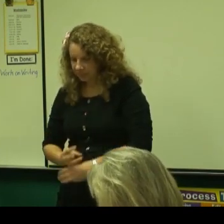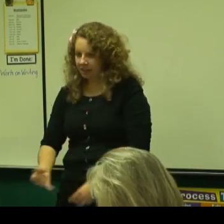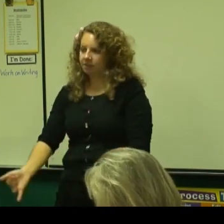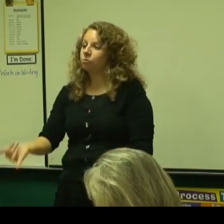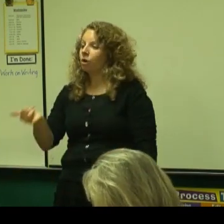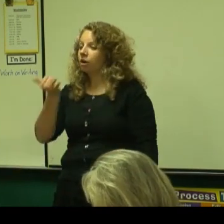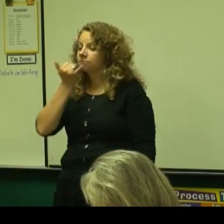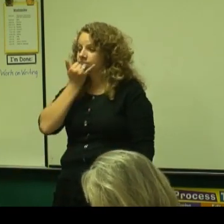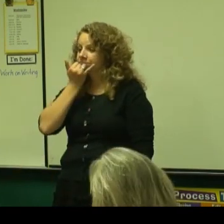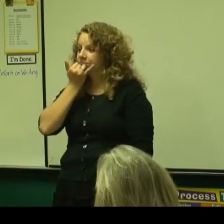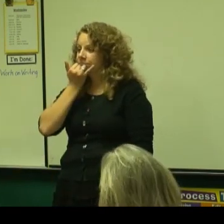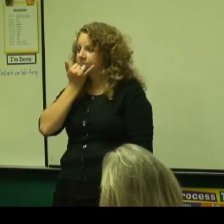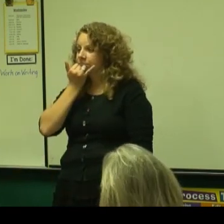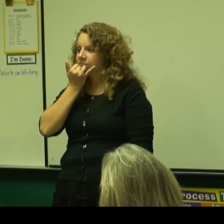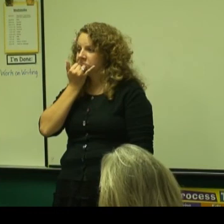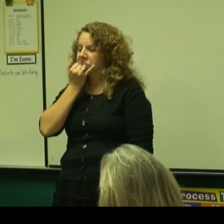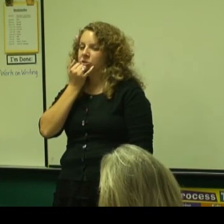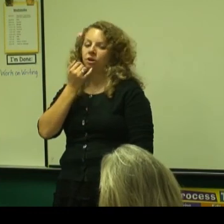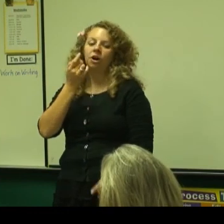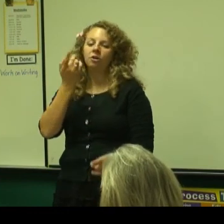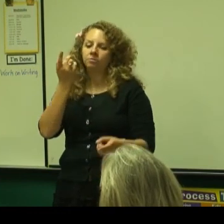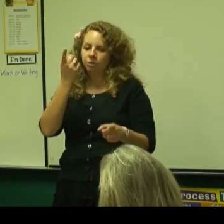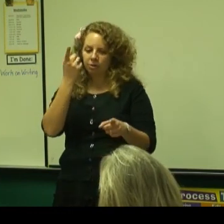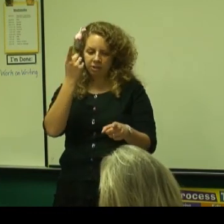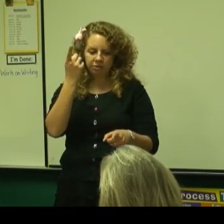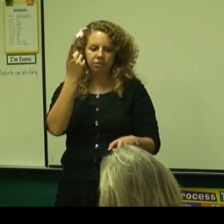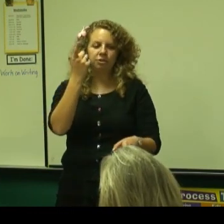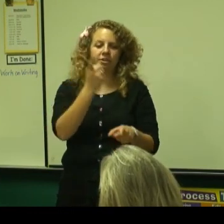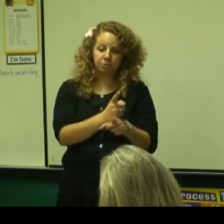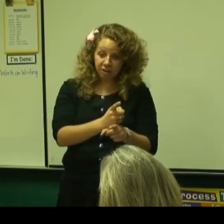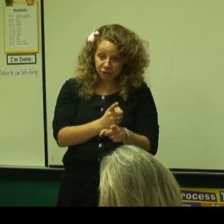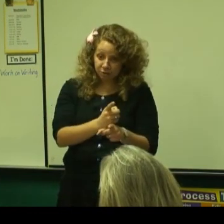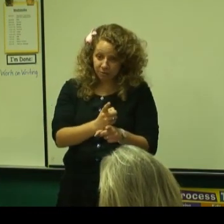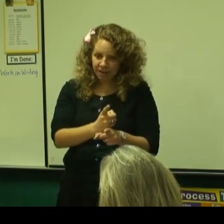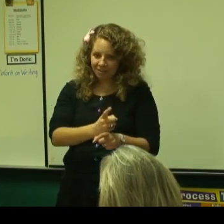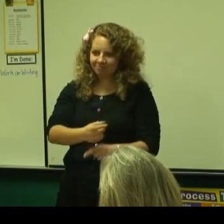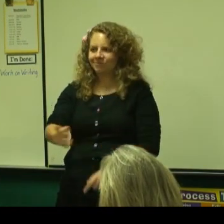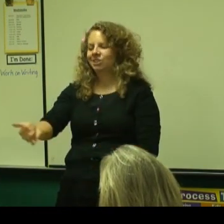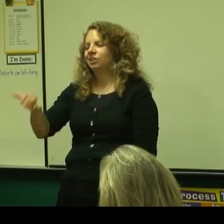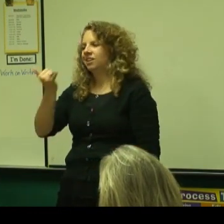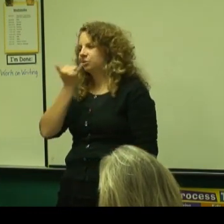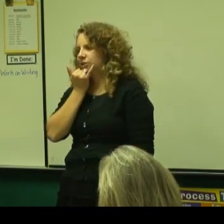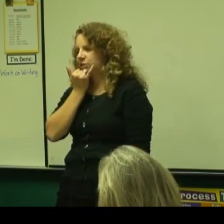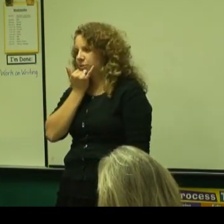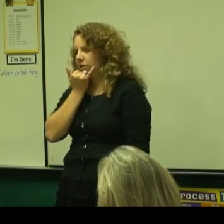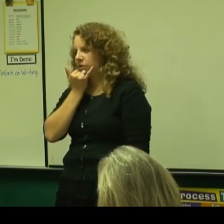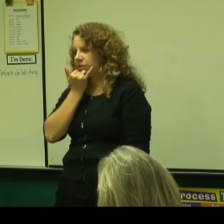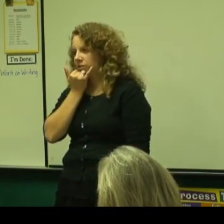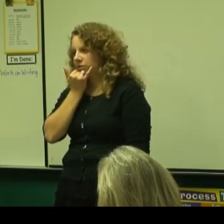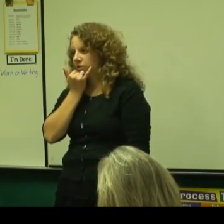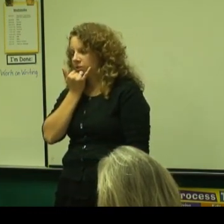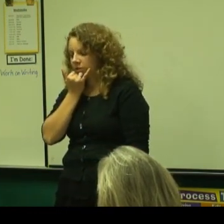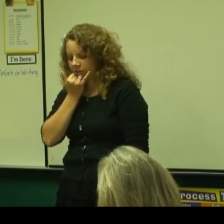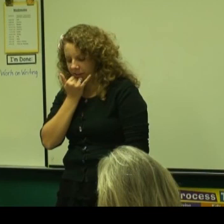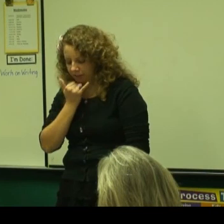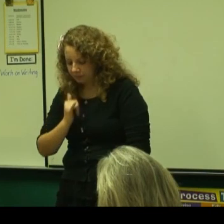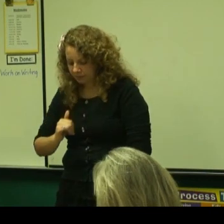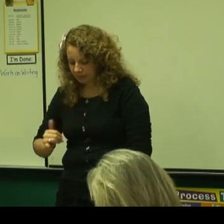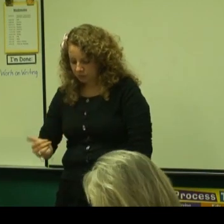Okay, wrong. So, oh, you got the question right, you got the question wrong. Okay,